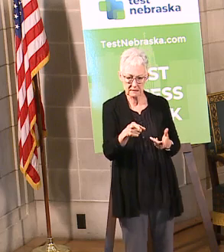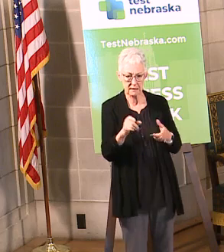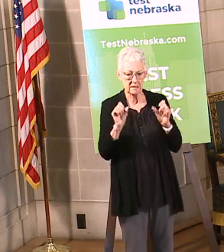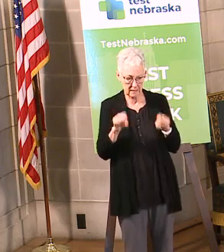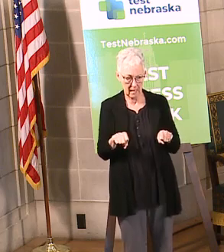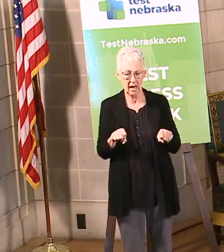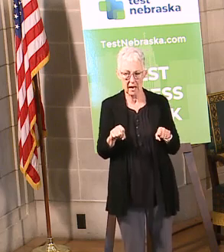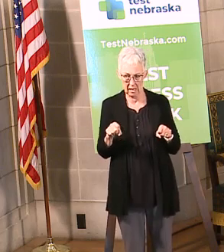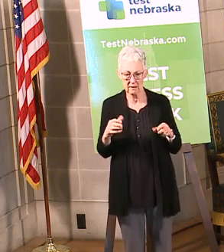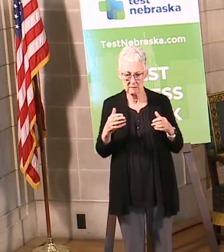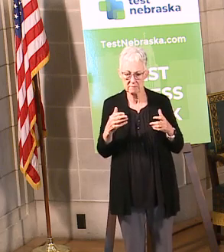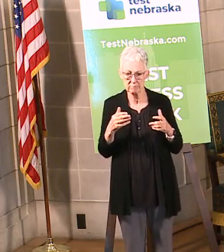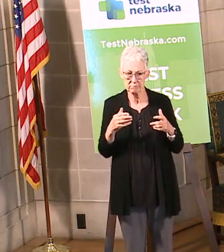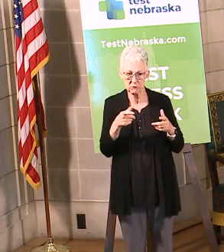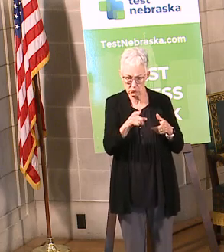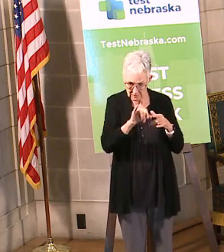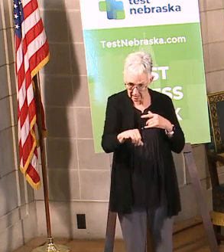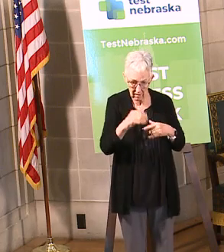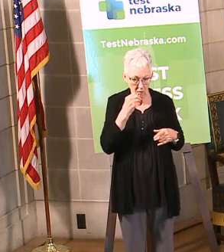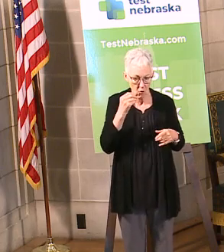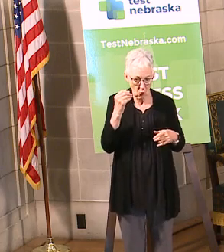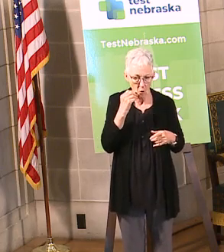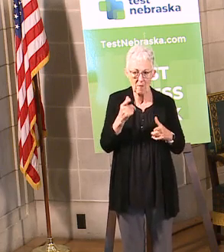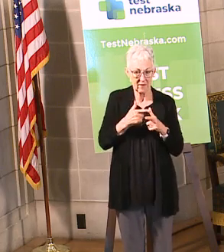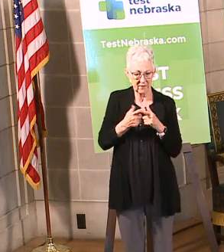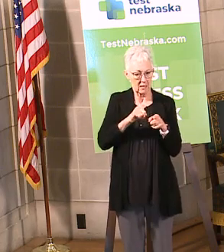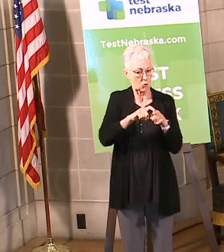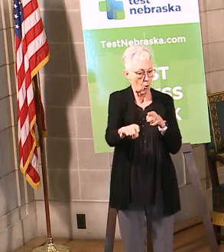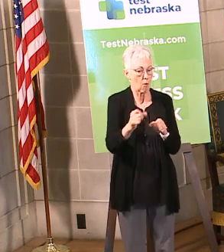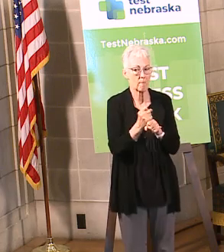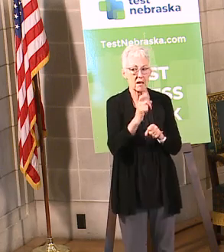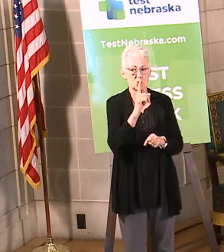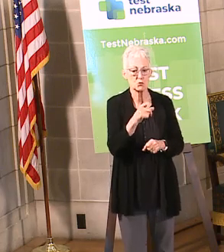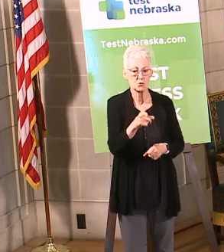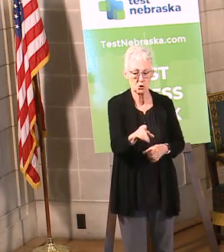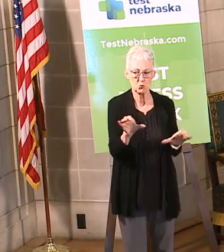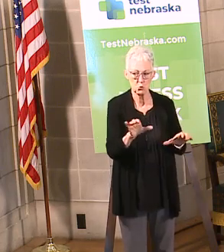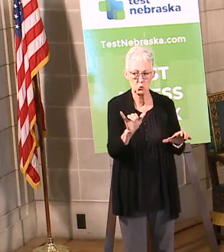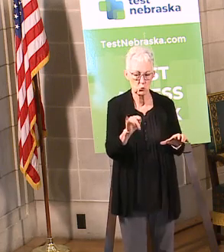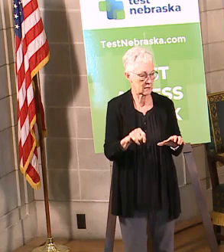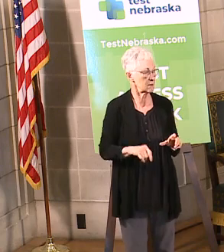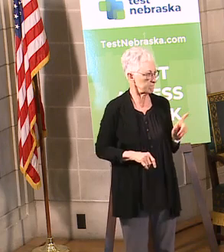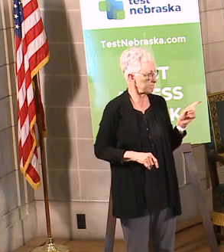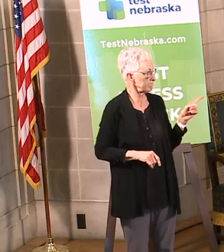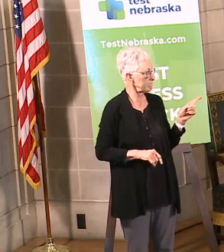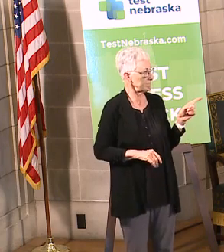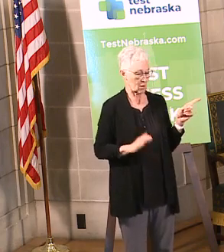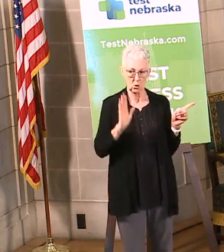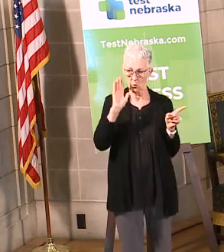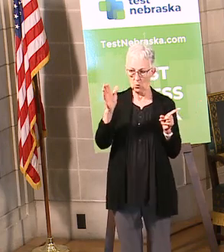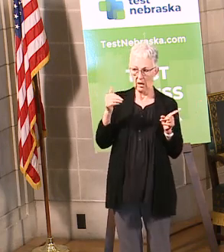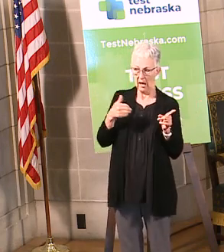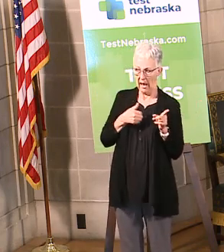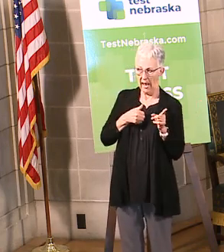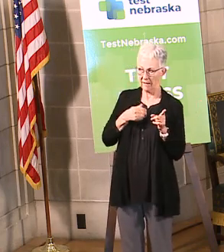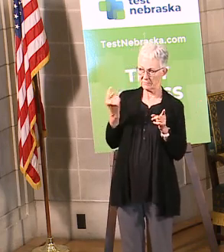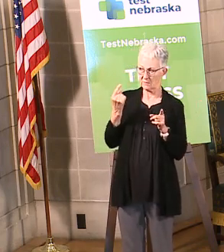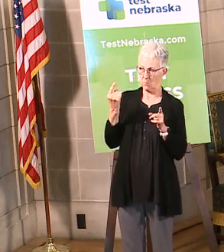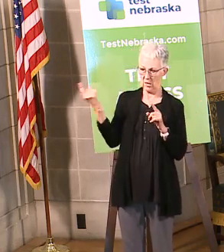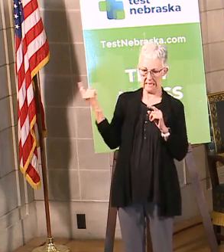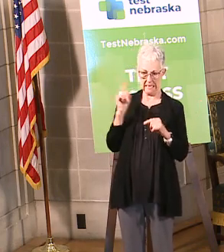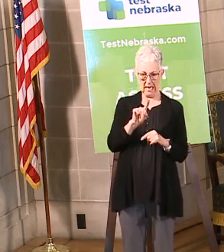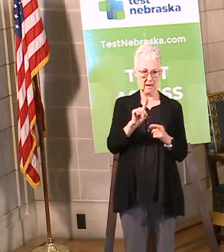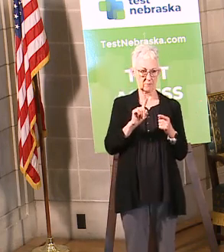And we're going to have Felicia here in a couple days to talk about contact tracing specifically, so she can probably get into more detailed questions. Lee, hold those questions. She'll come back and get you more details.